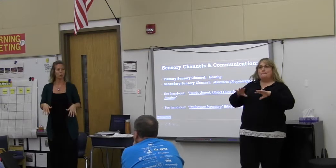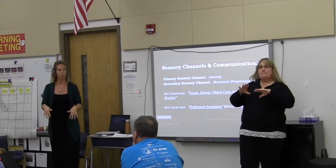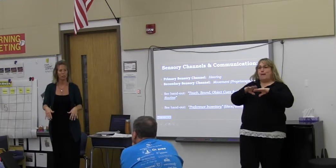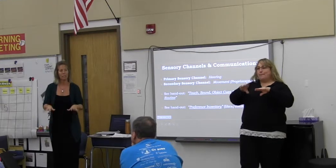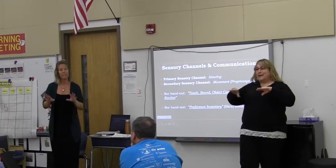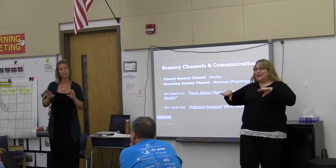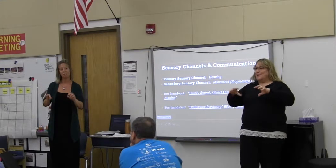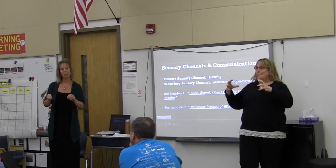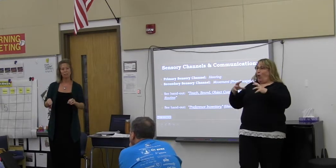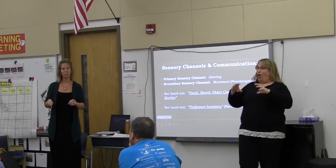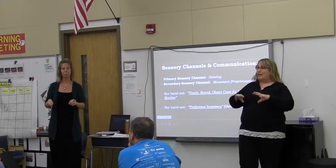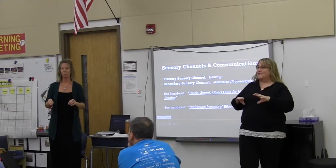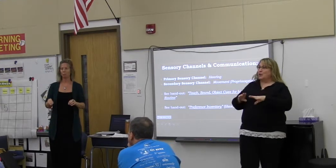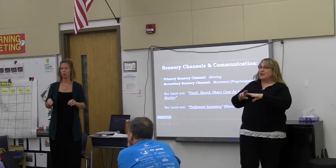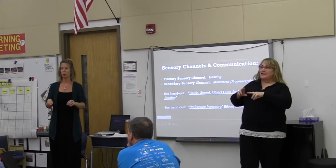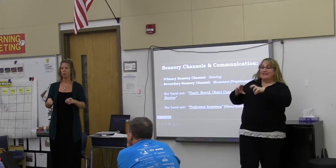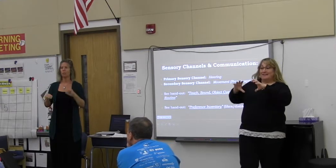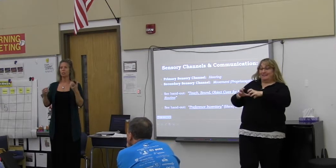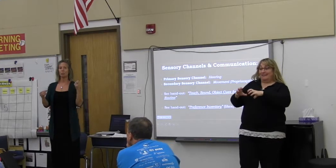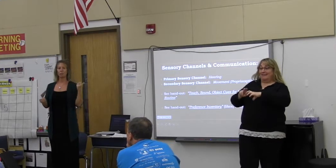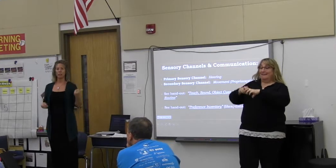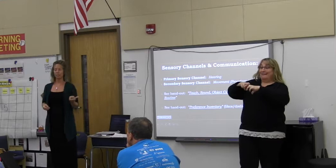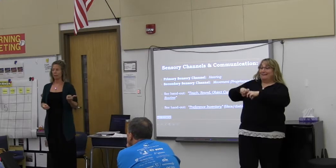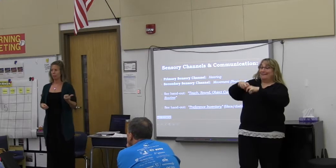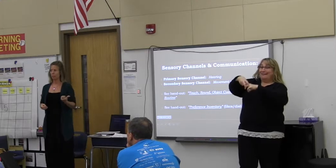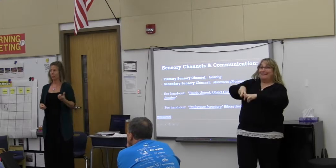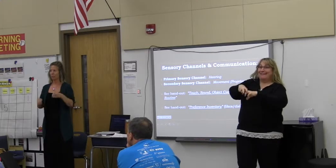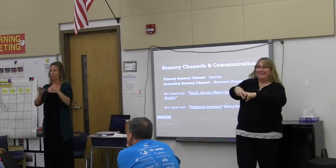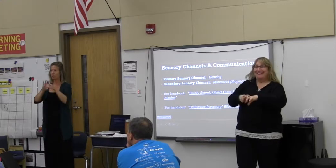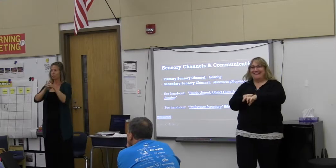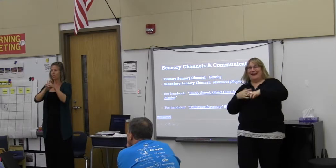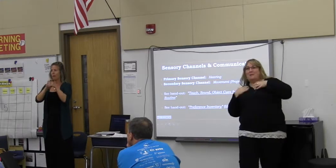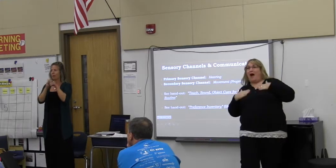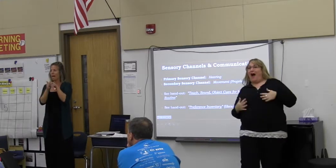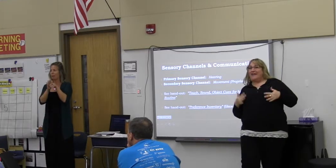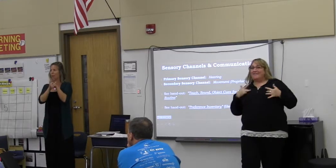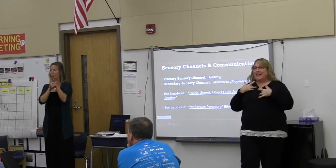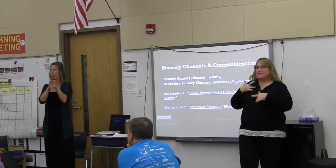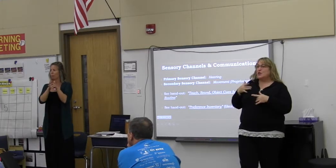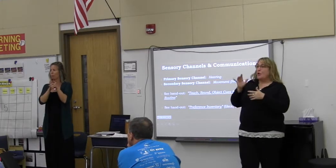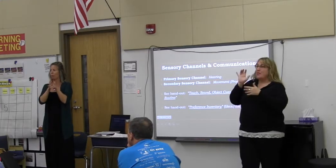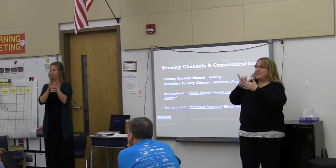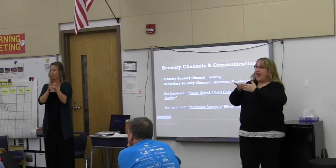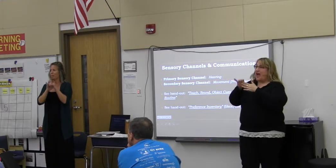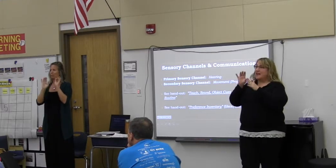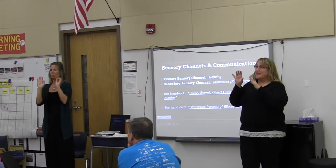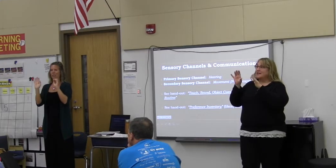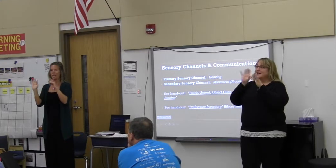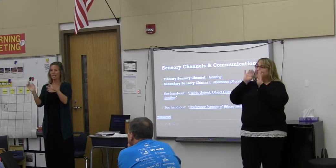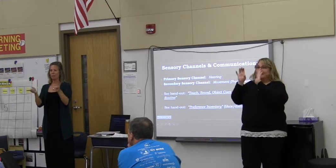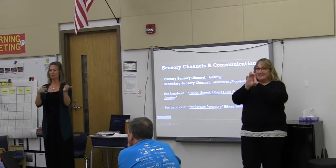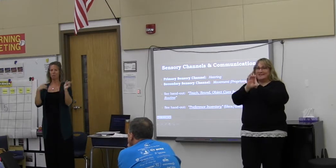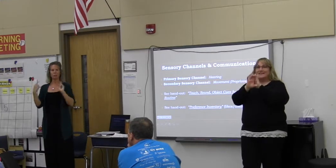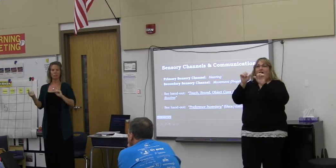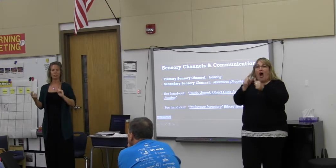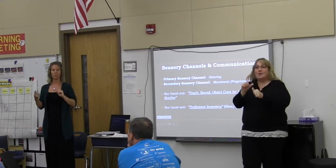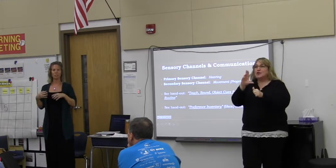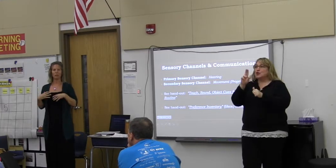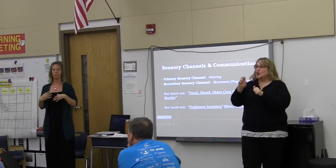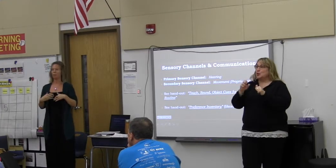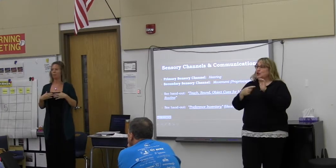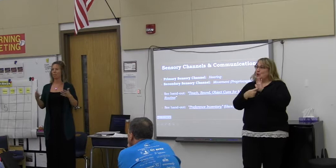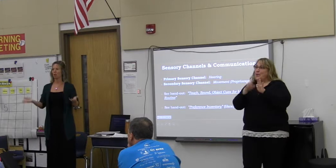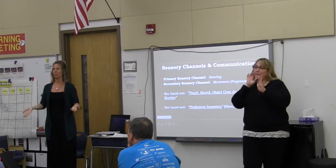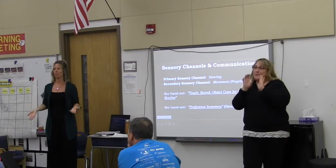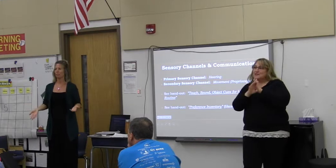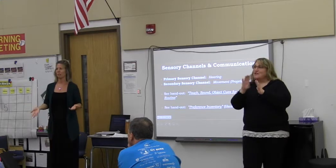he rolls on it and he feels this bumpy ball. So for his object cue, we have half of a bumpy ball. So to anybody who looked at this, it